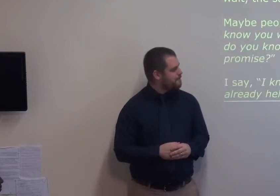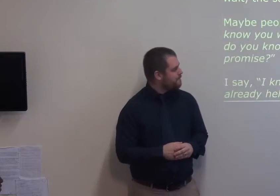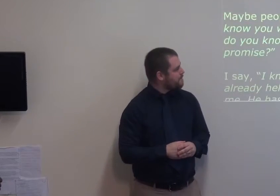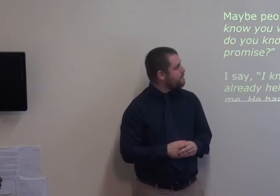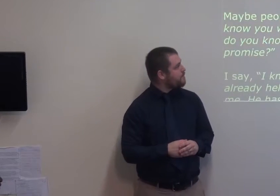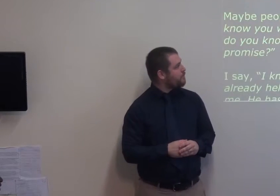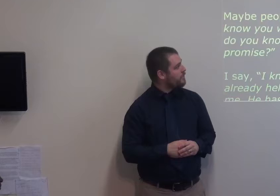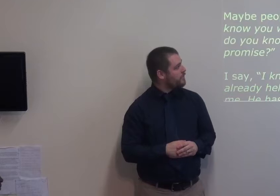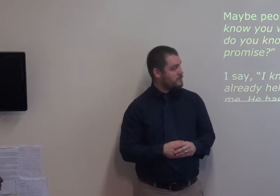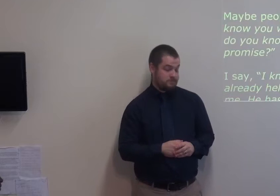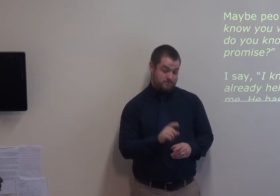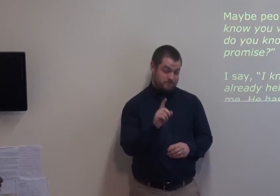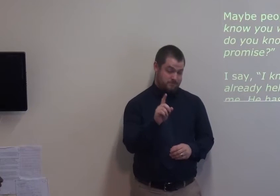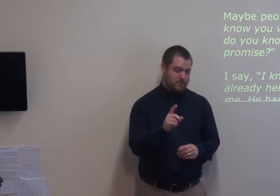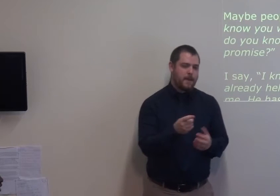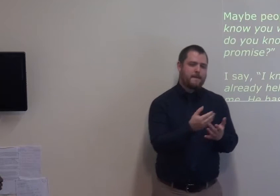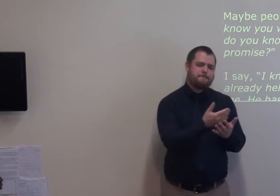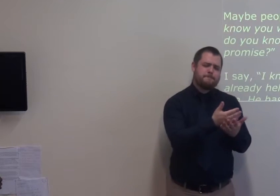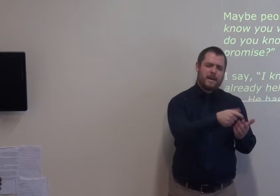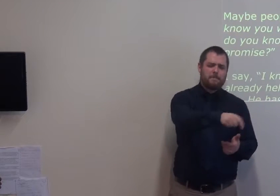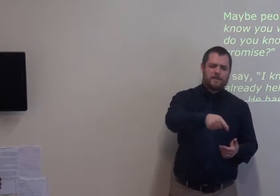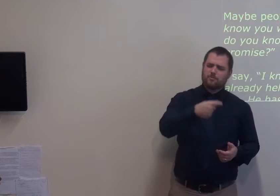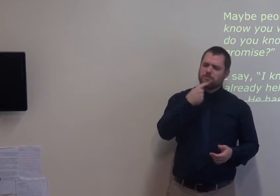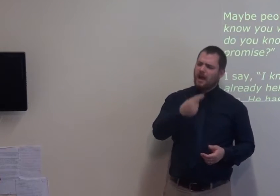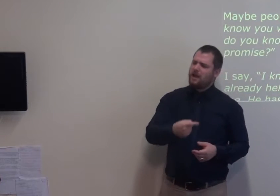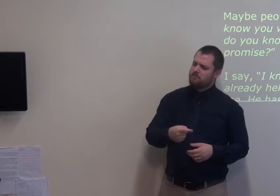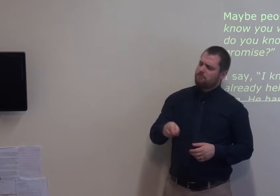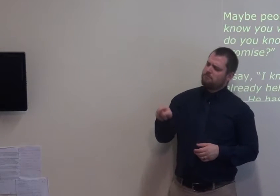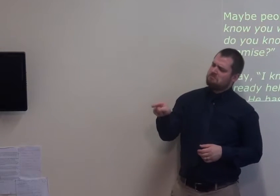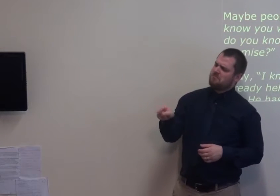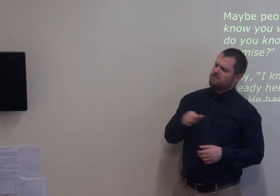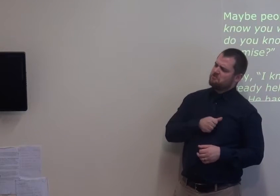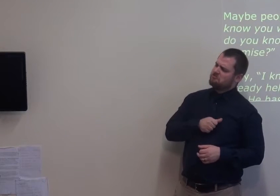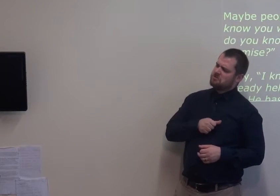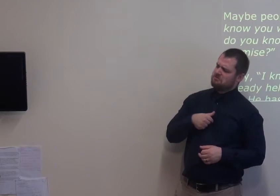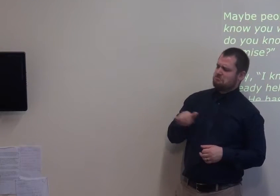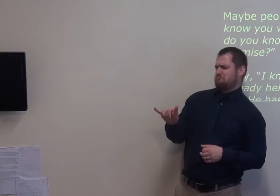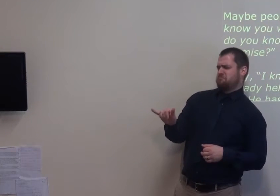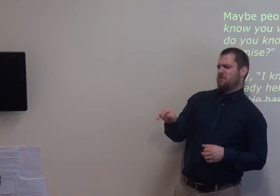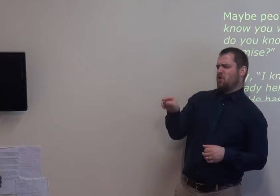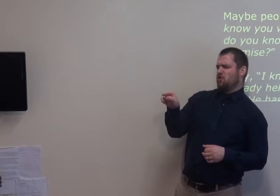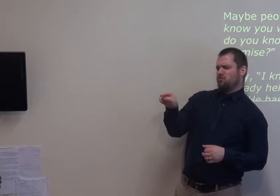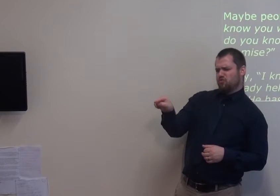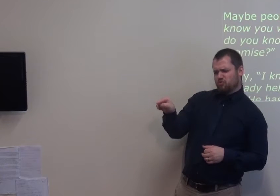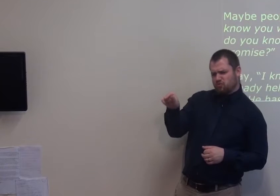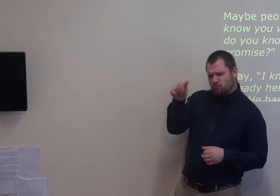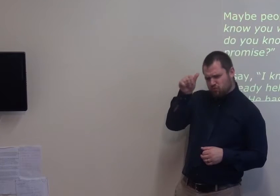Maybe people say, how do you know you will go to heaven? How do you know God will keep